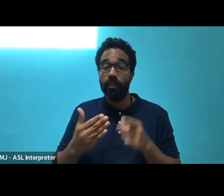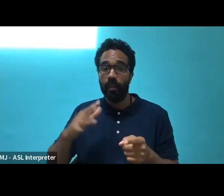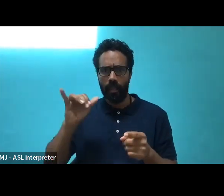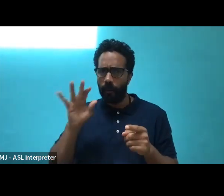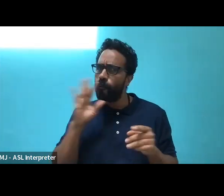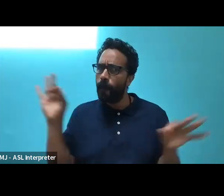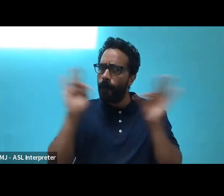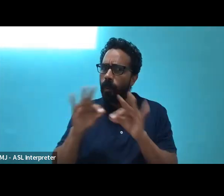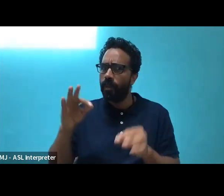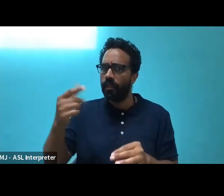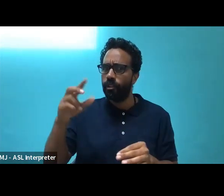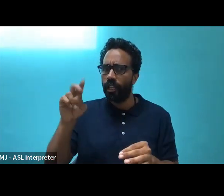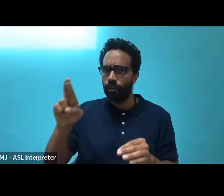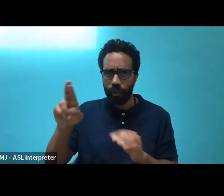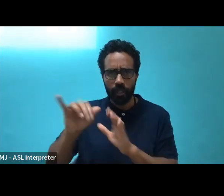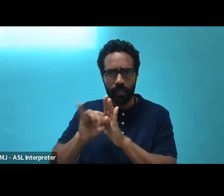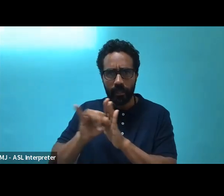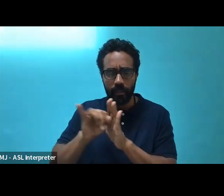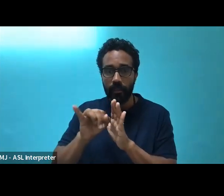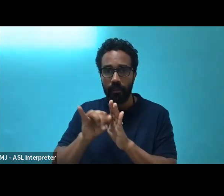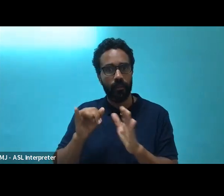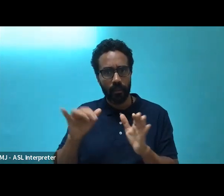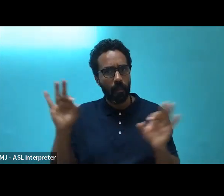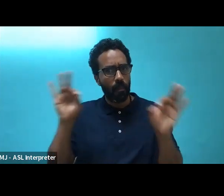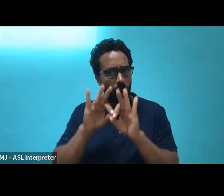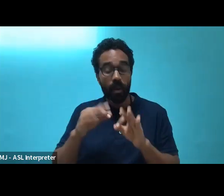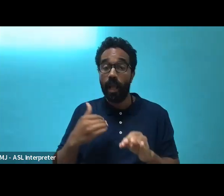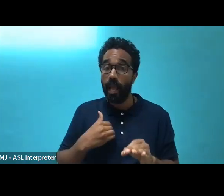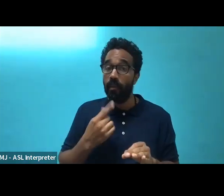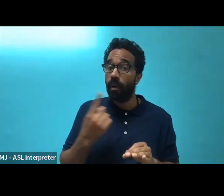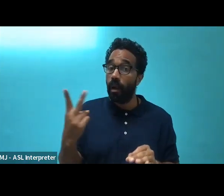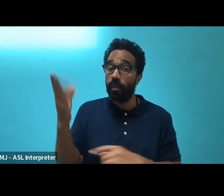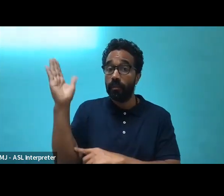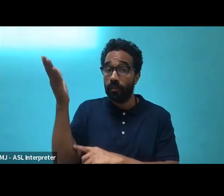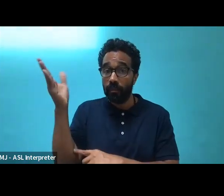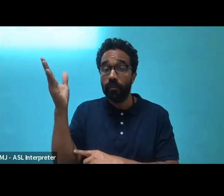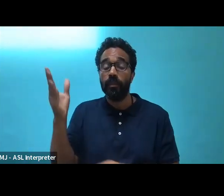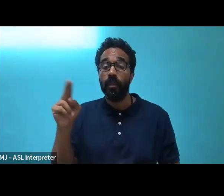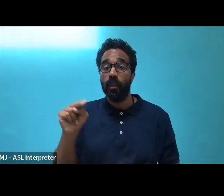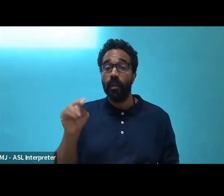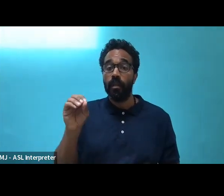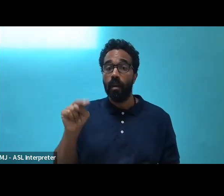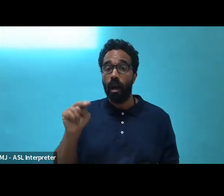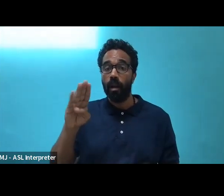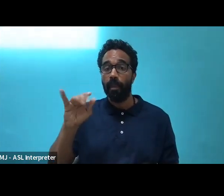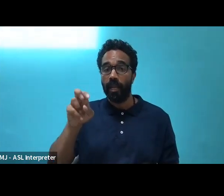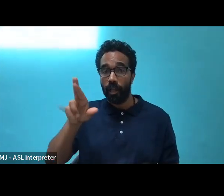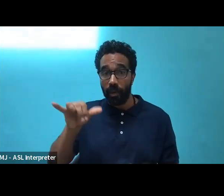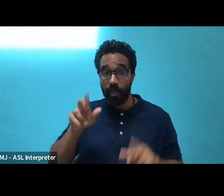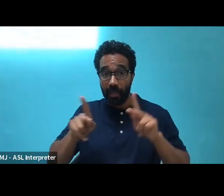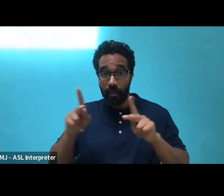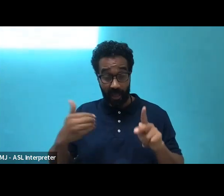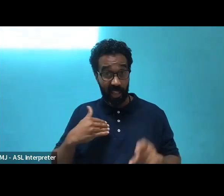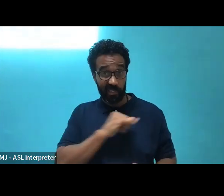of we've had a couple presentations by non-binary folks. We have a number of non-binary staff,